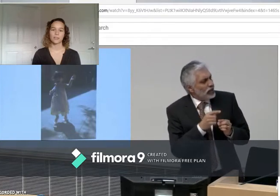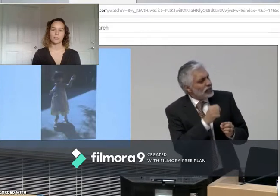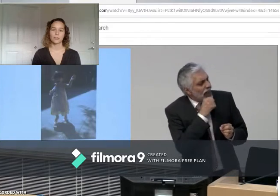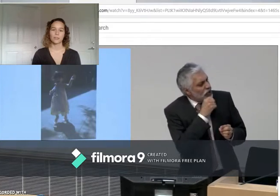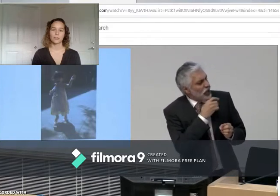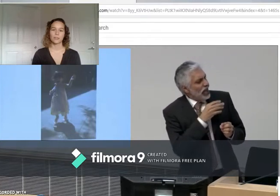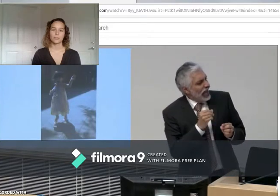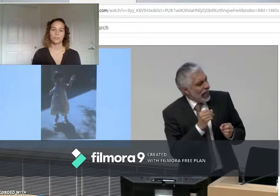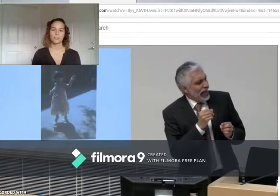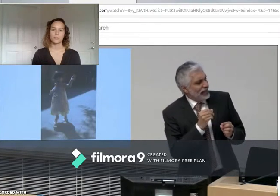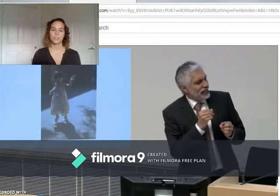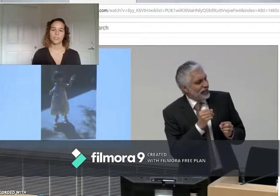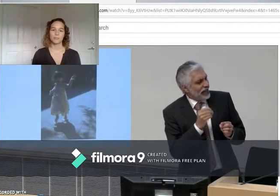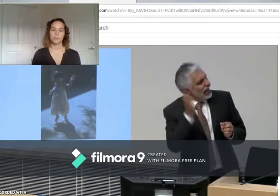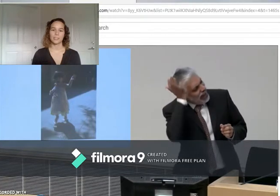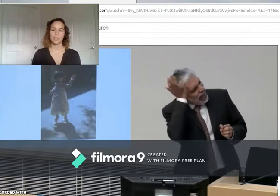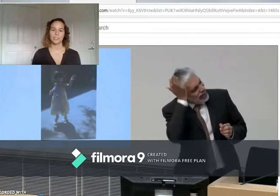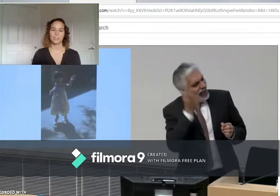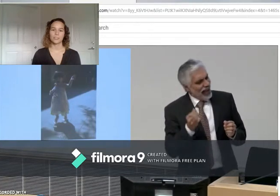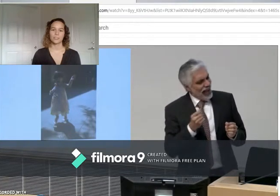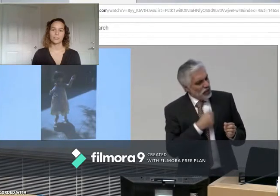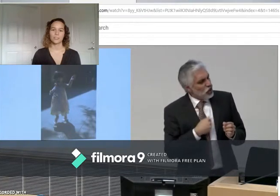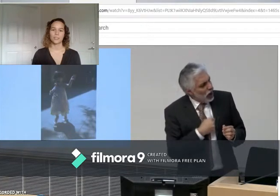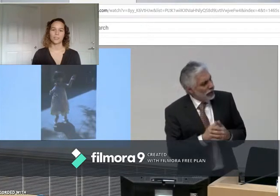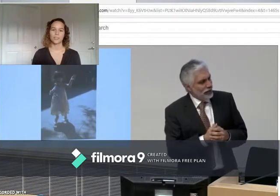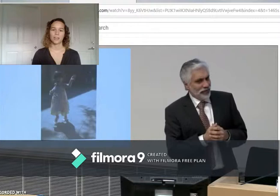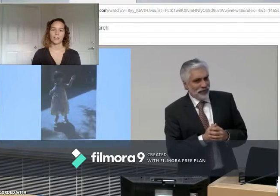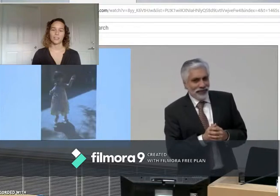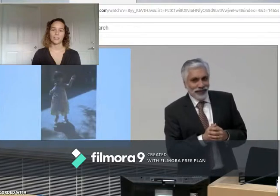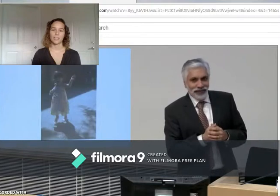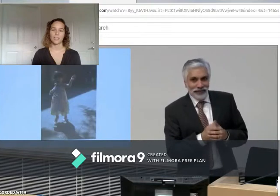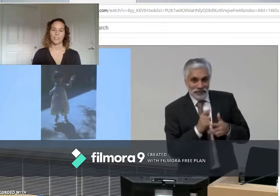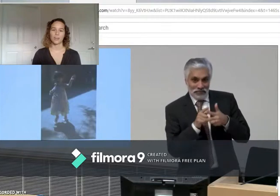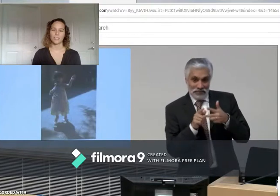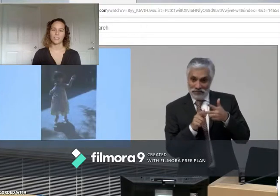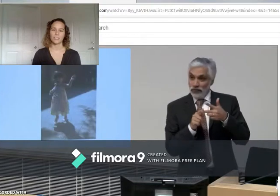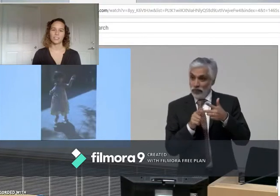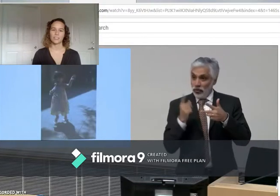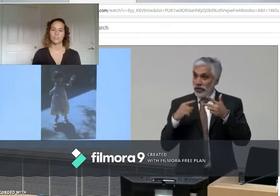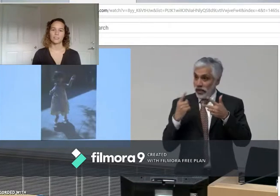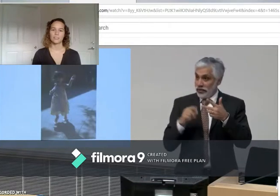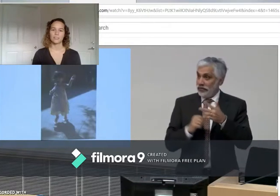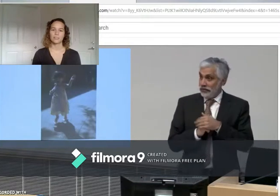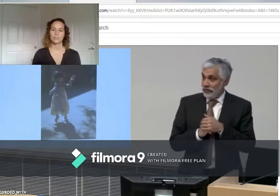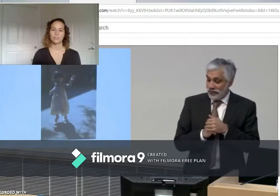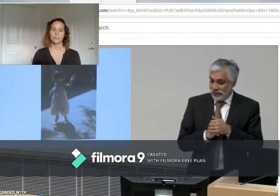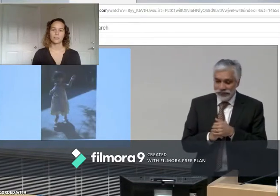"Sanjay, did you say something about Tasha hitting her head and saying sorry?"